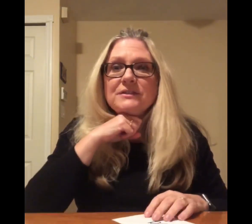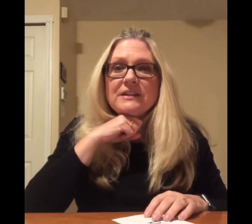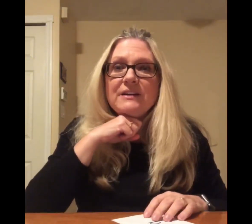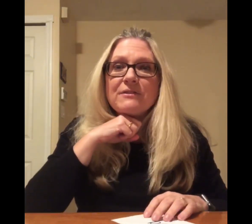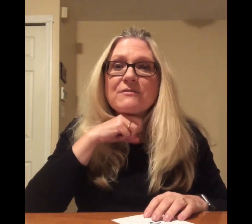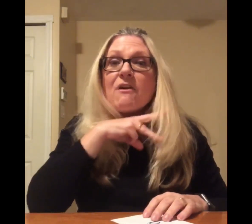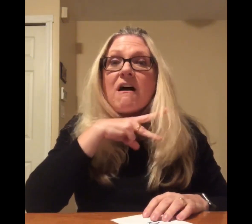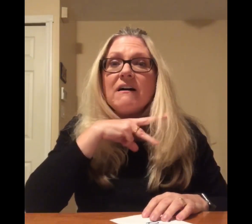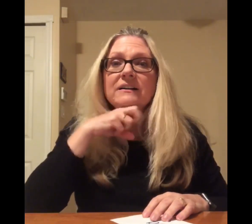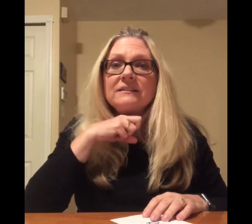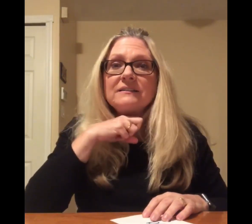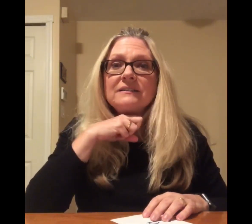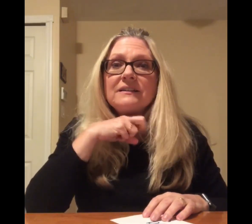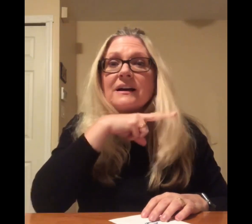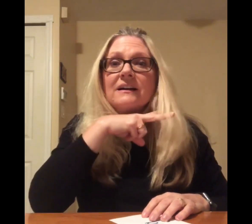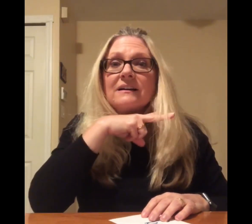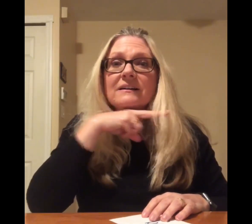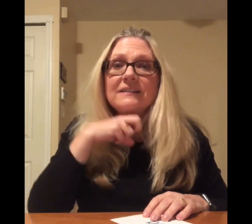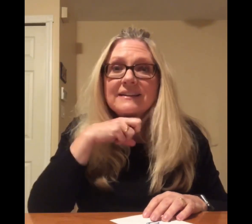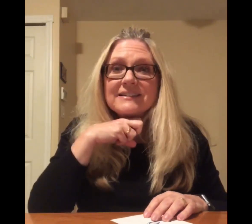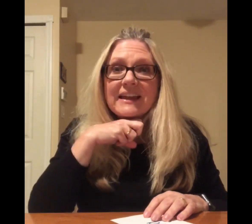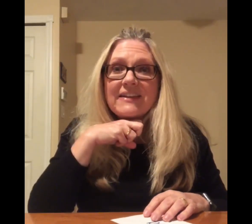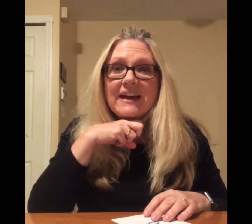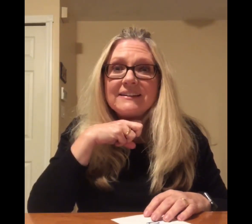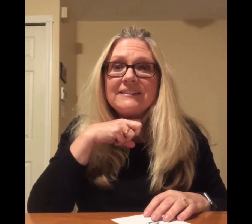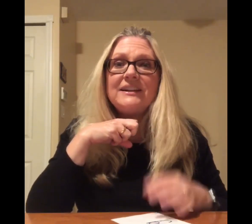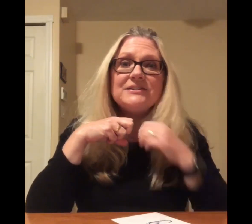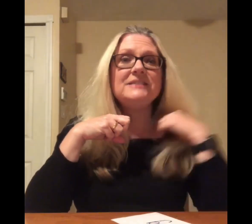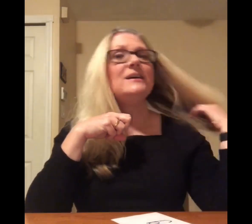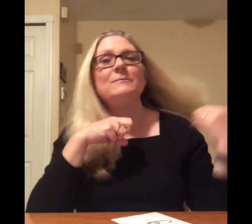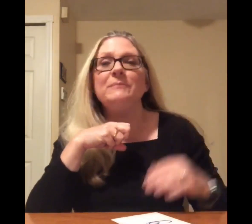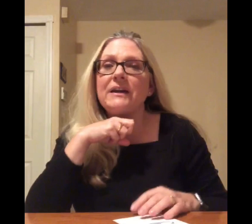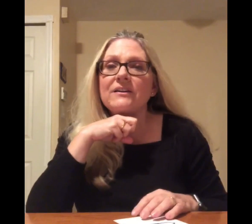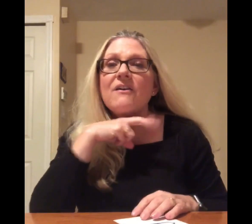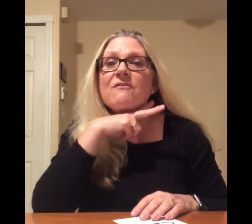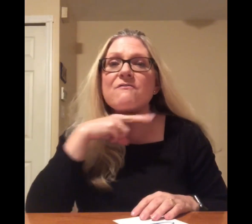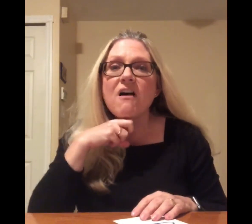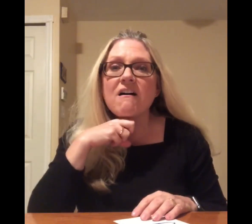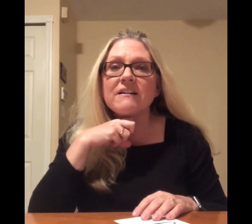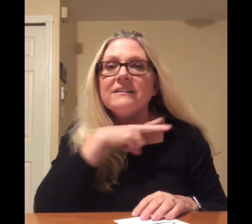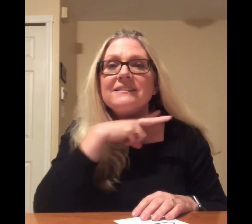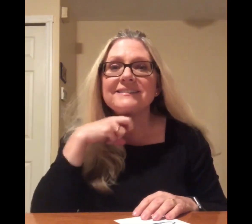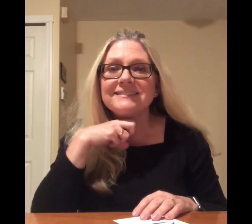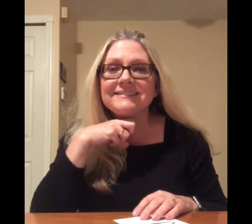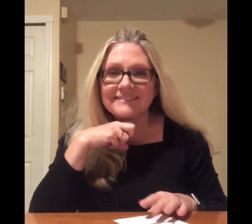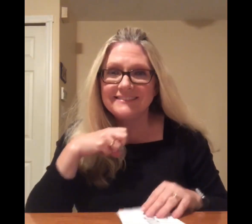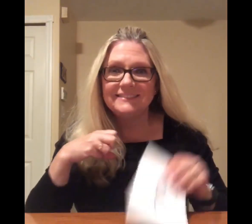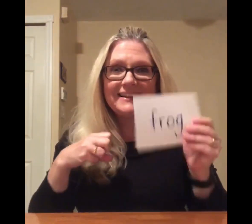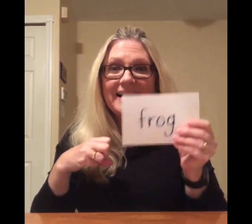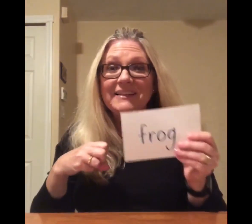for frog is like that. Can you see that? Over there. Frog. I like that